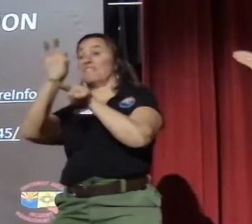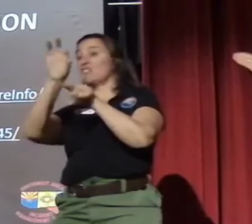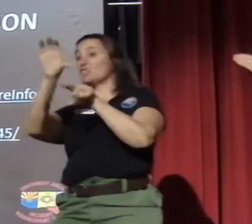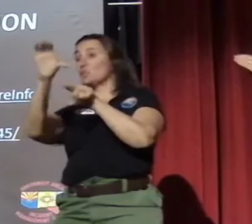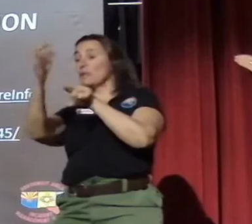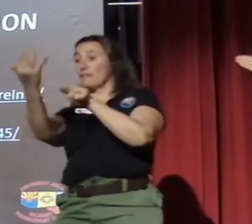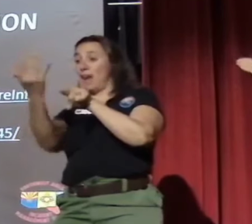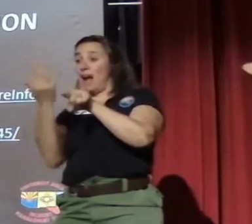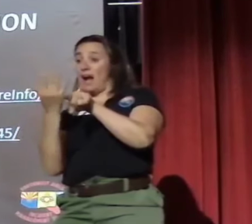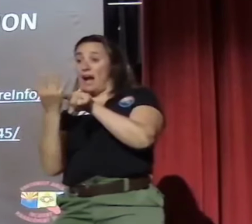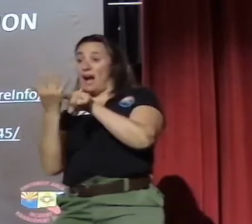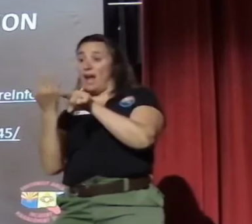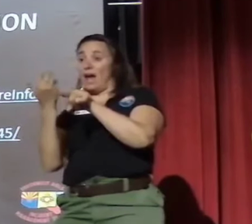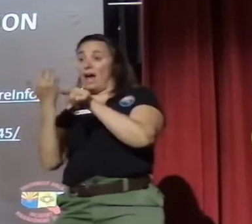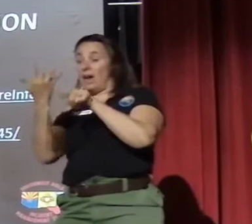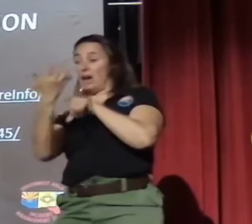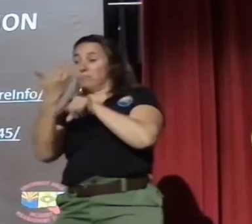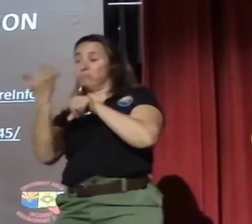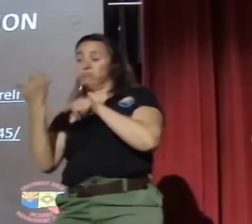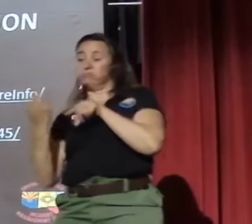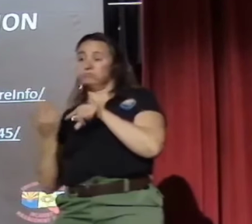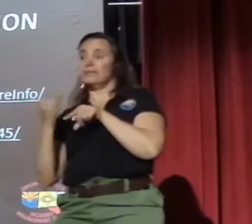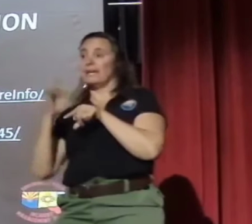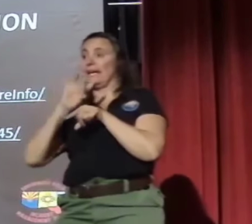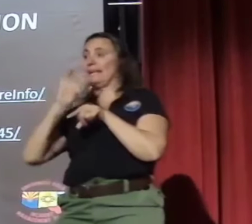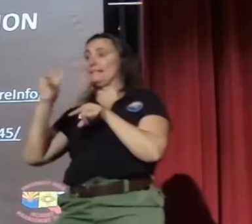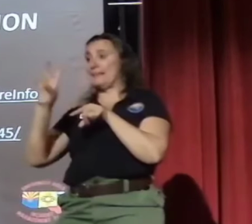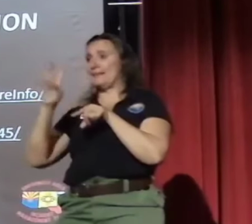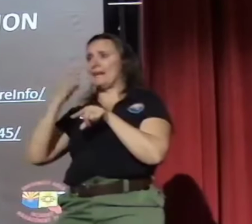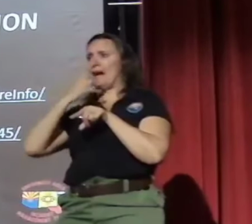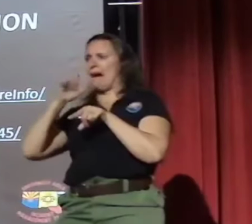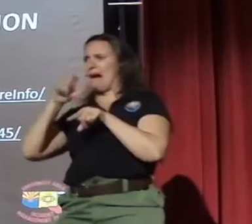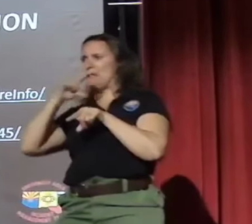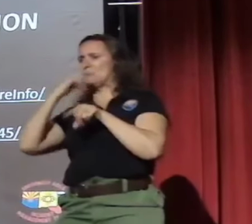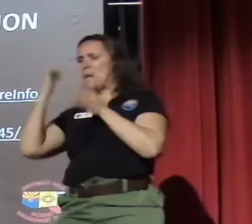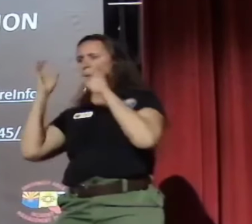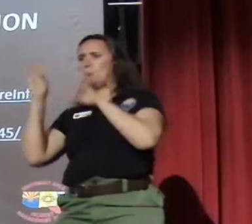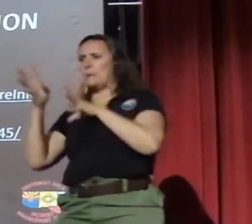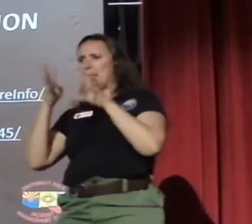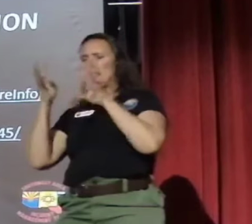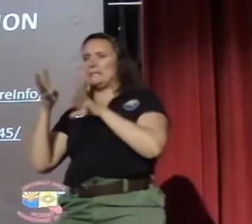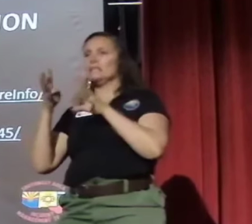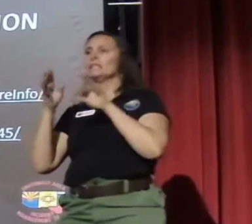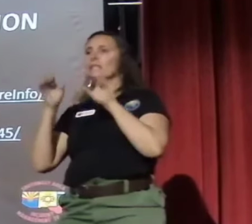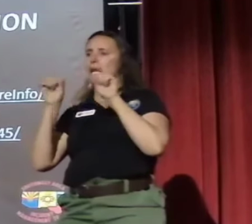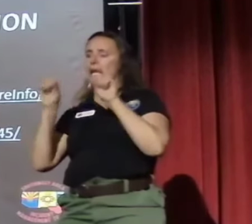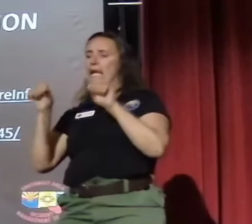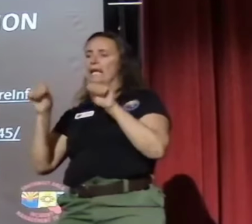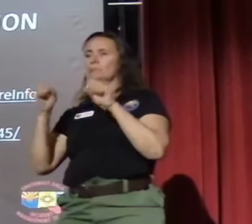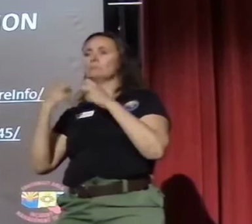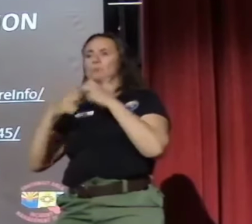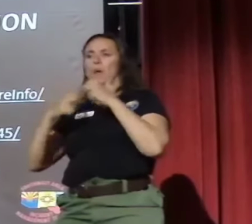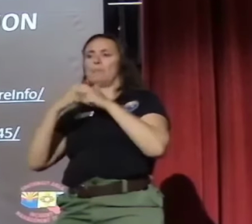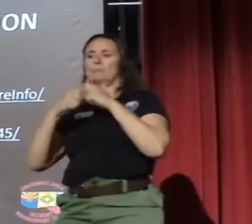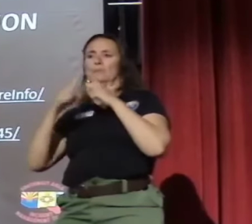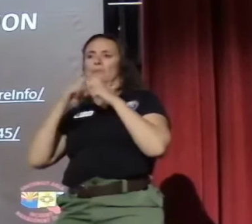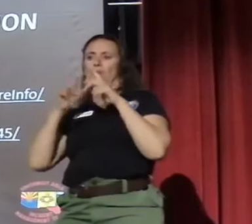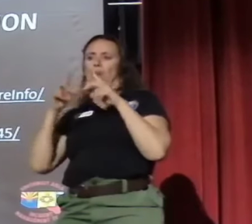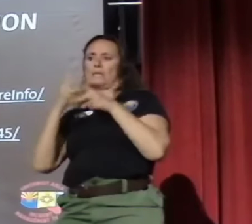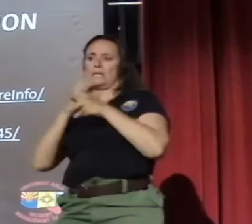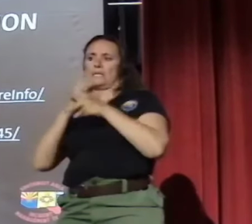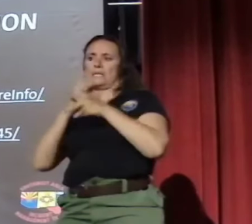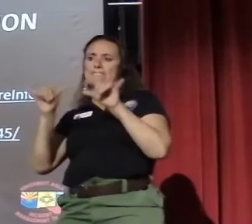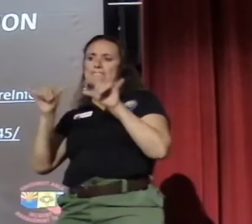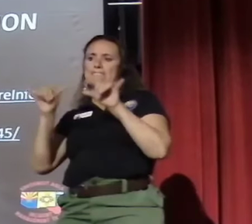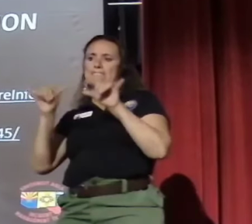beyond the 87, it's hot, it's dry, it's windy, that could pose problems for containment efforts, as we all know what this rim